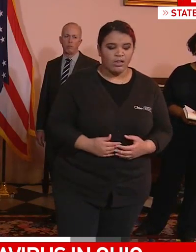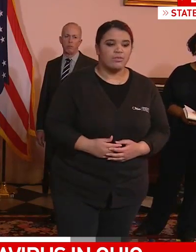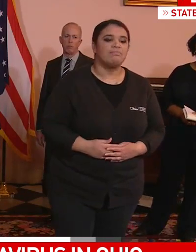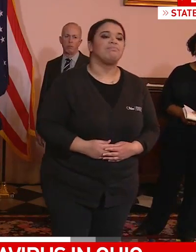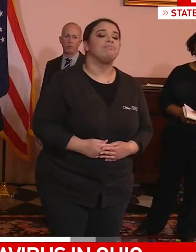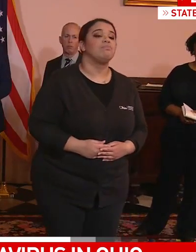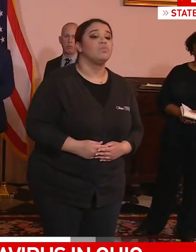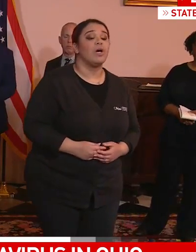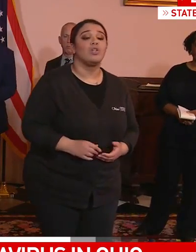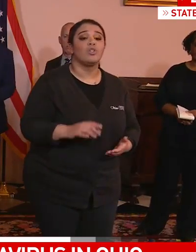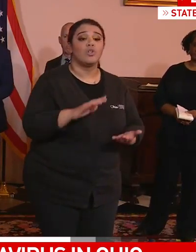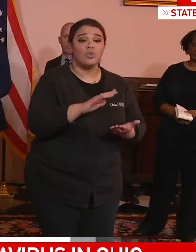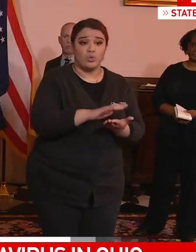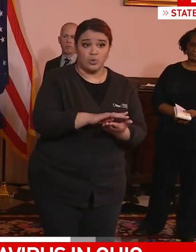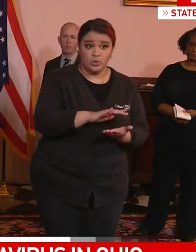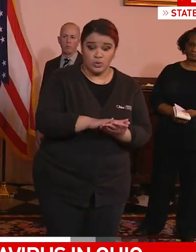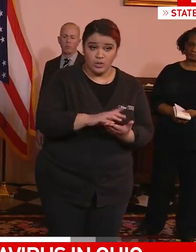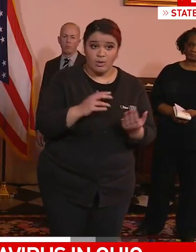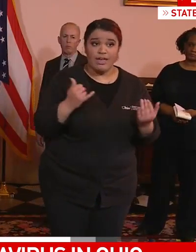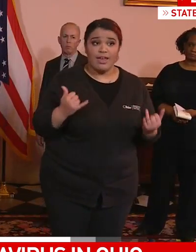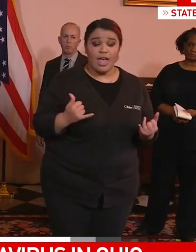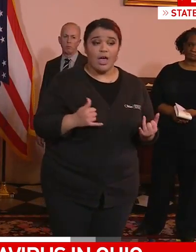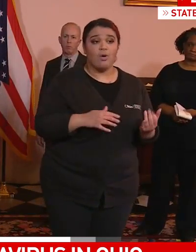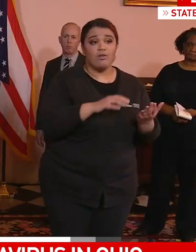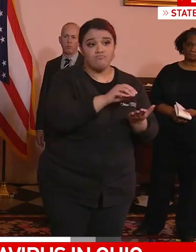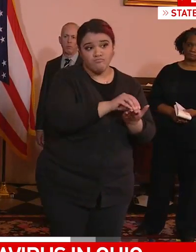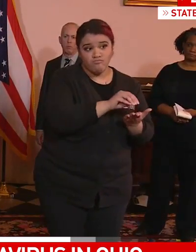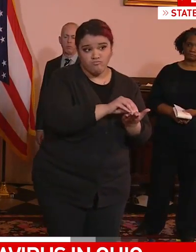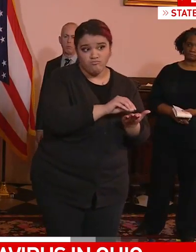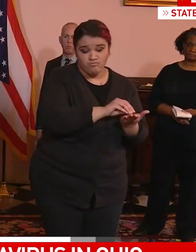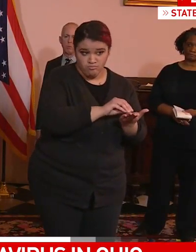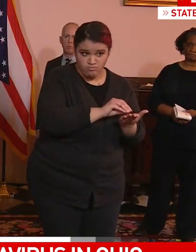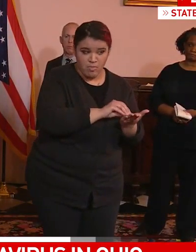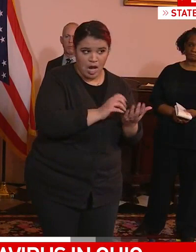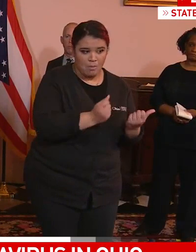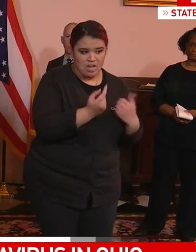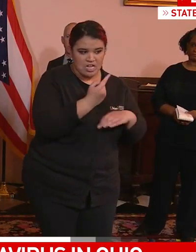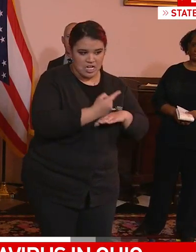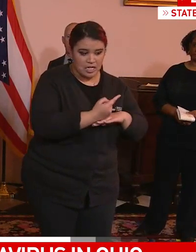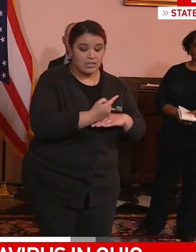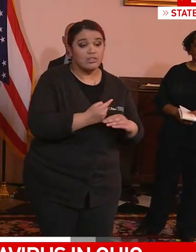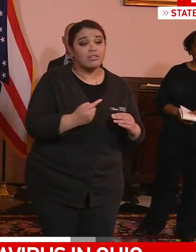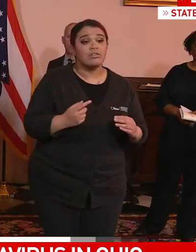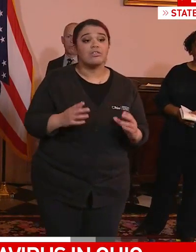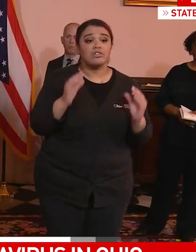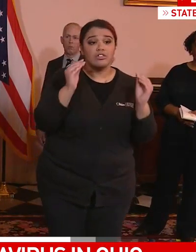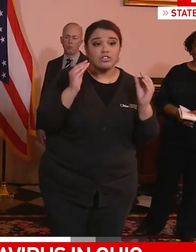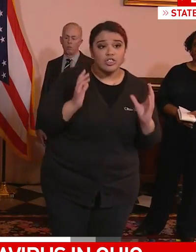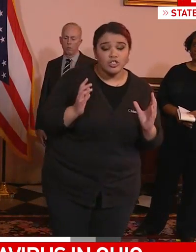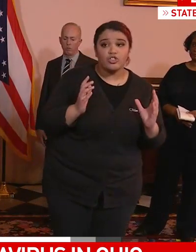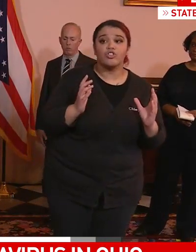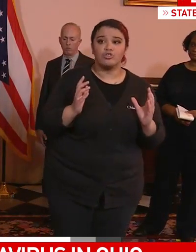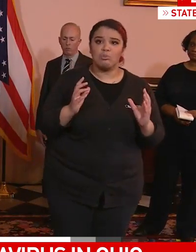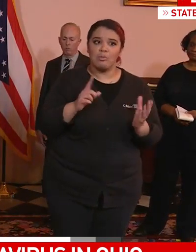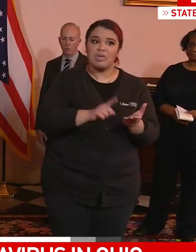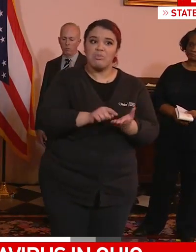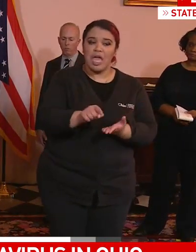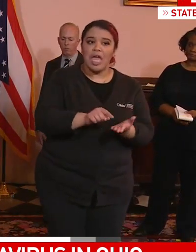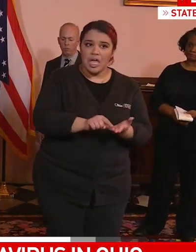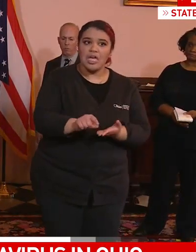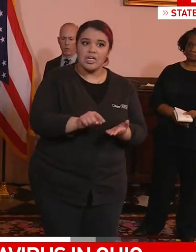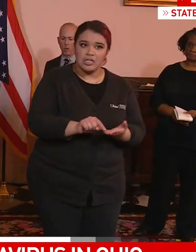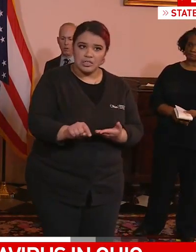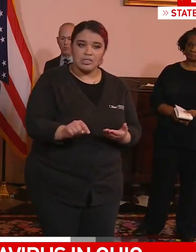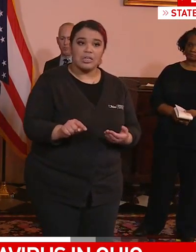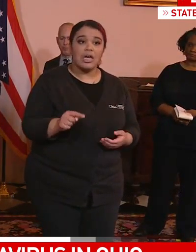counting. Teachers are by and large being paid for this. You have cafeteria workers who, I think in most school districts,